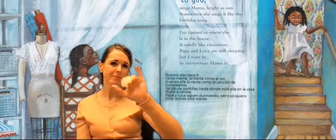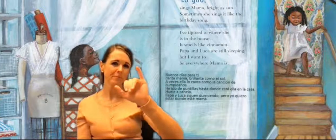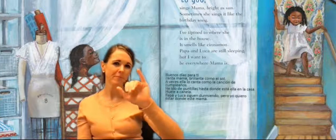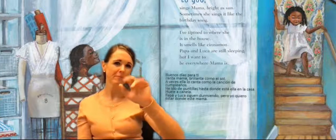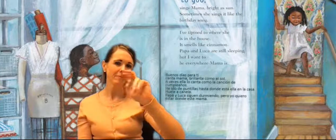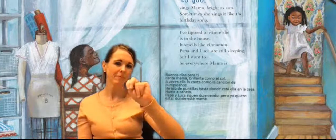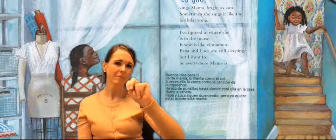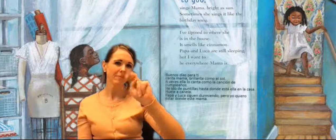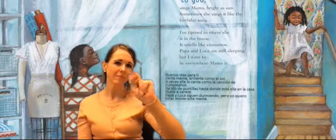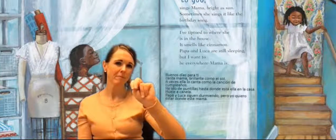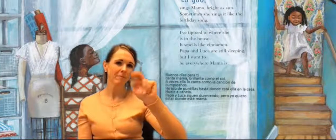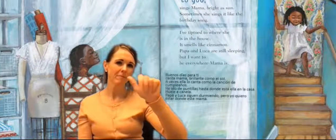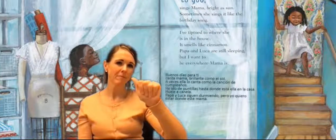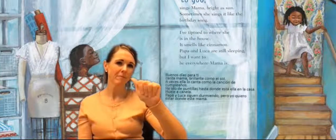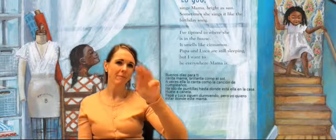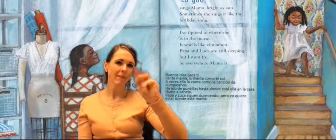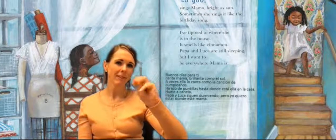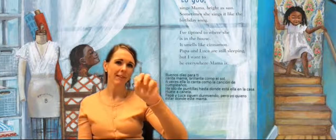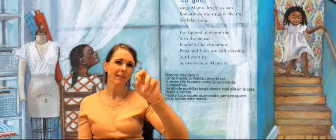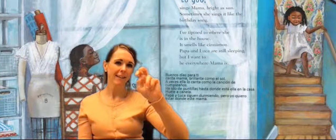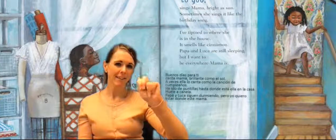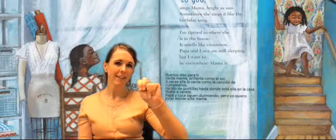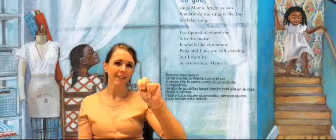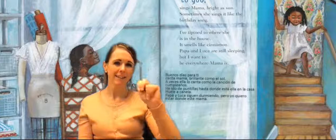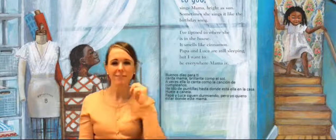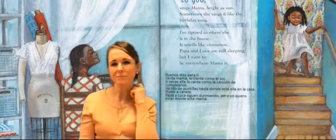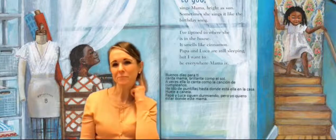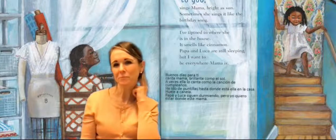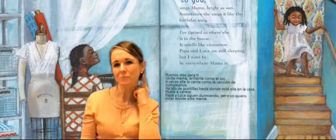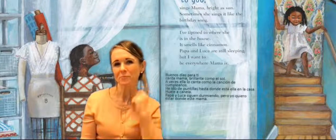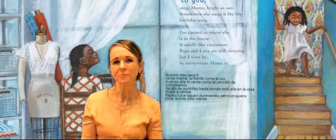Where Mama is, it smells like cinnamon.